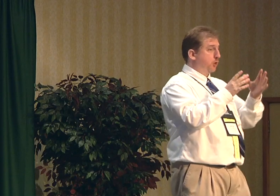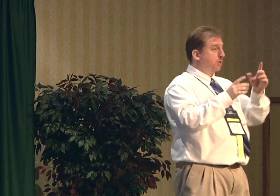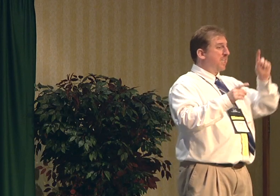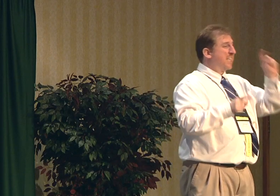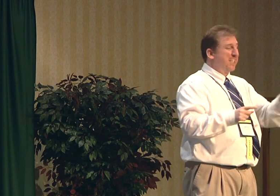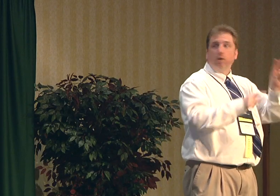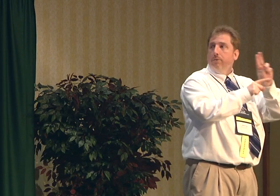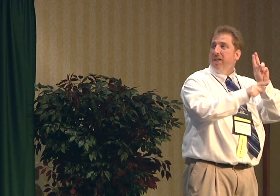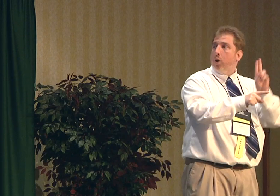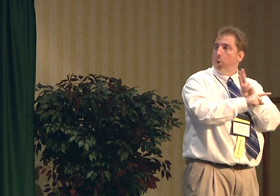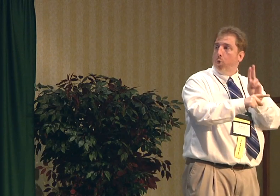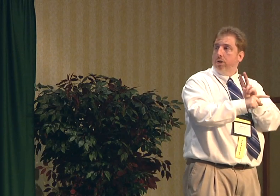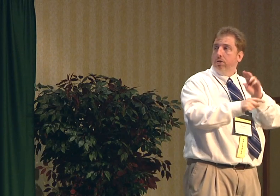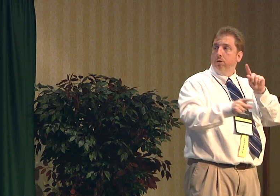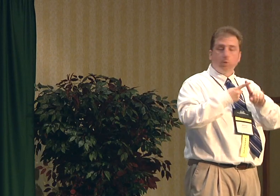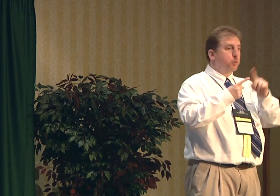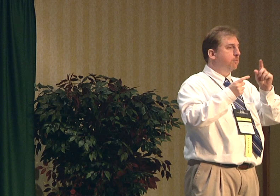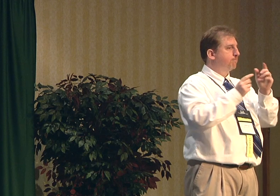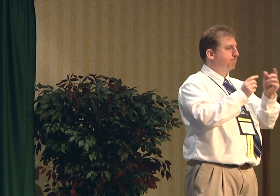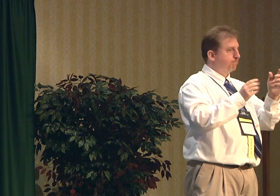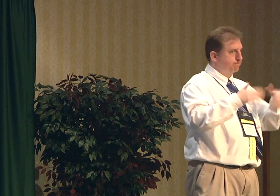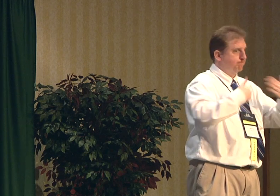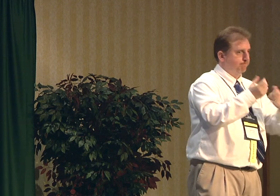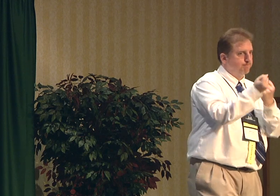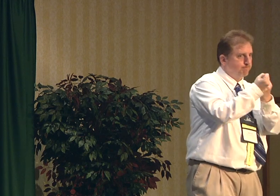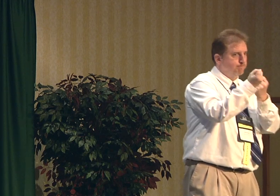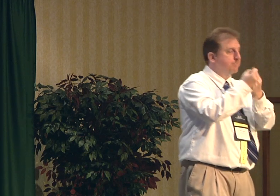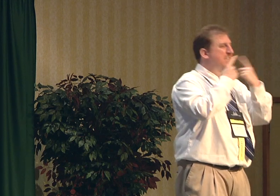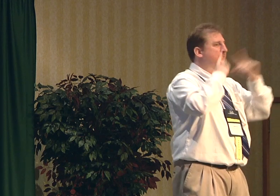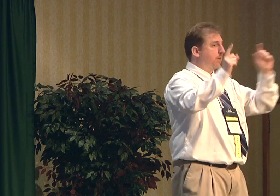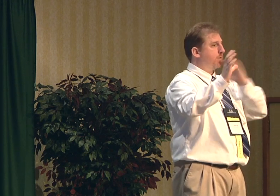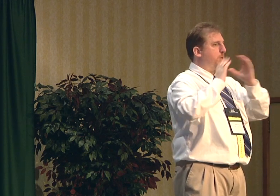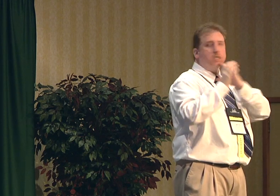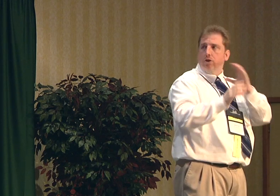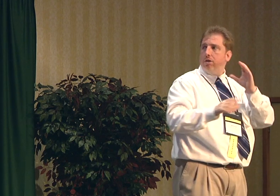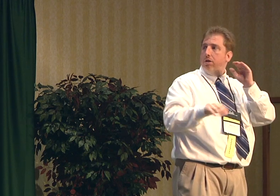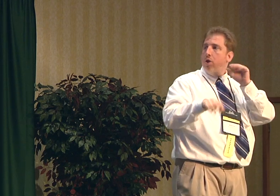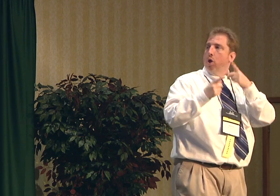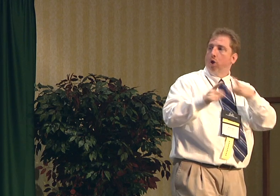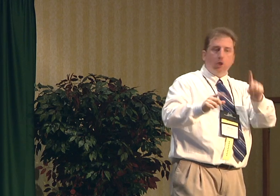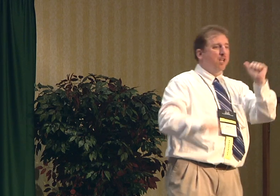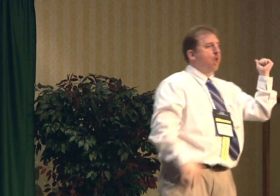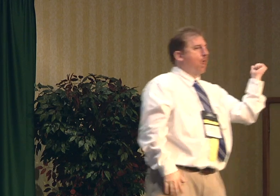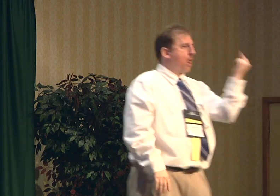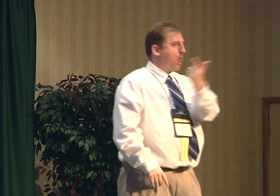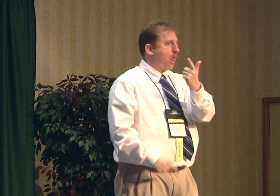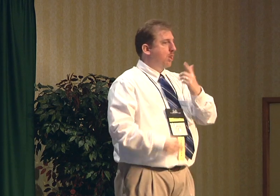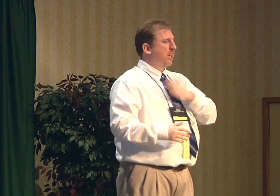education. Healthcare interpreters need to be used to enable effective communication